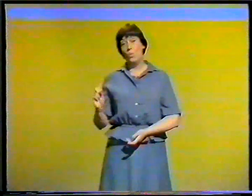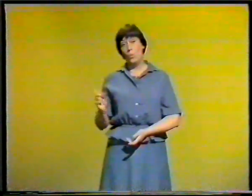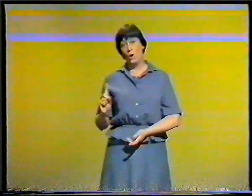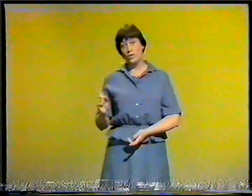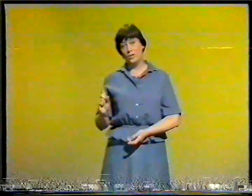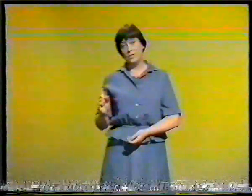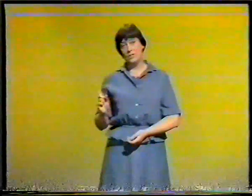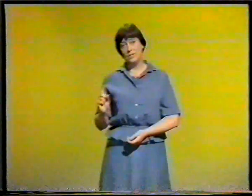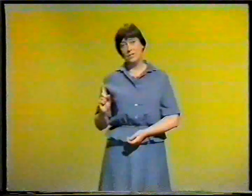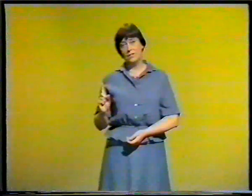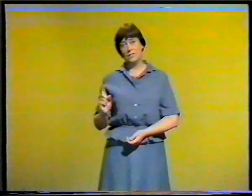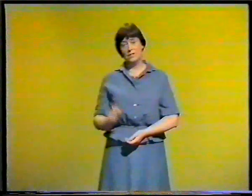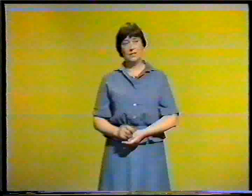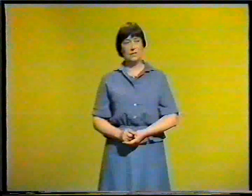What?